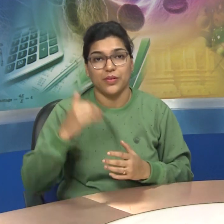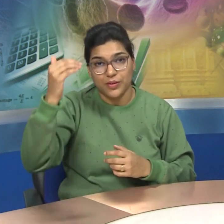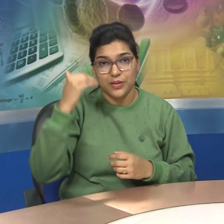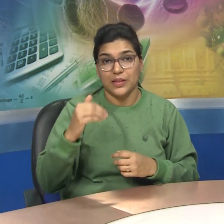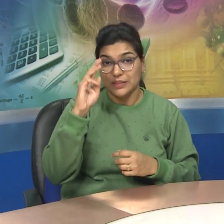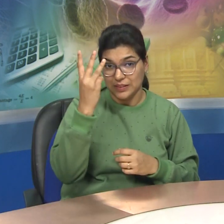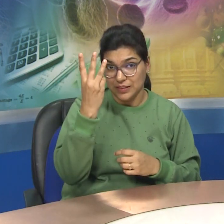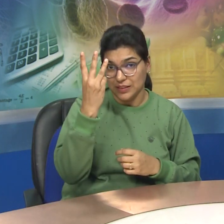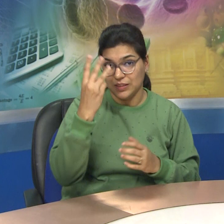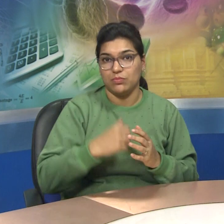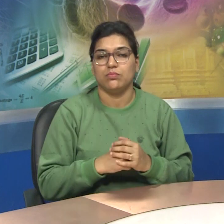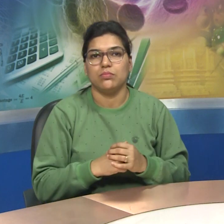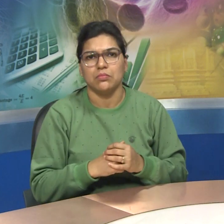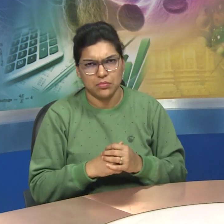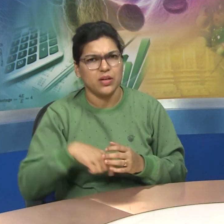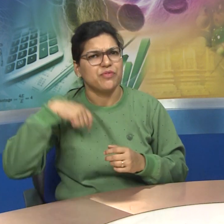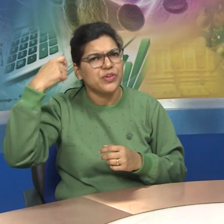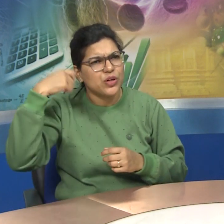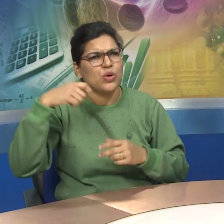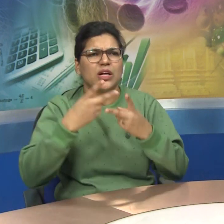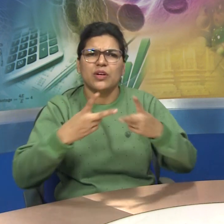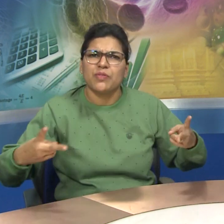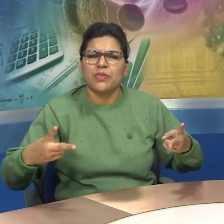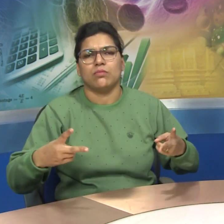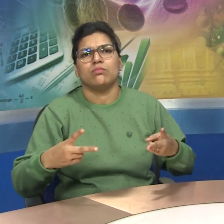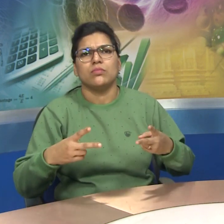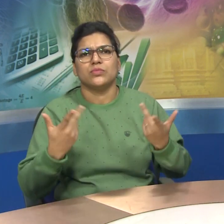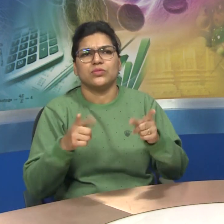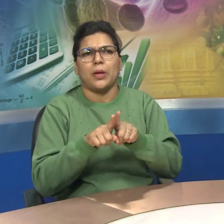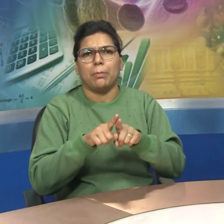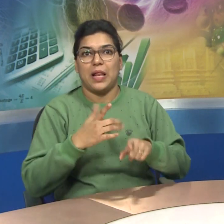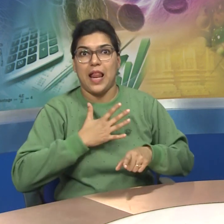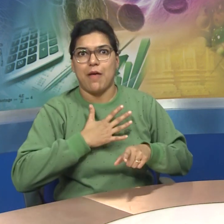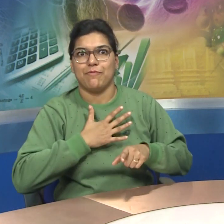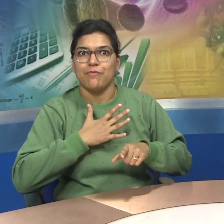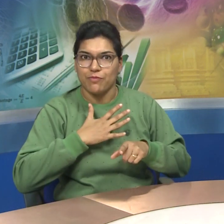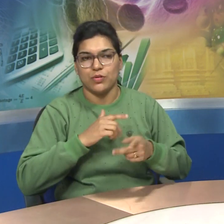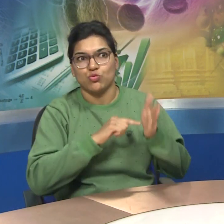And then number 3, mass media other than print